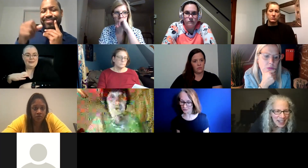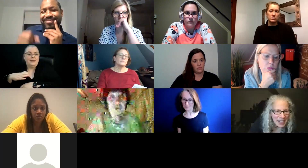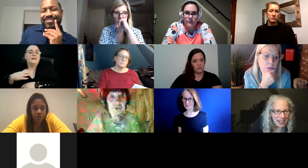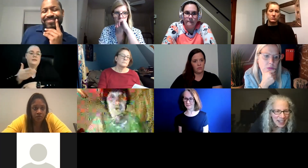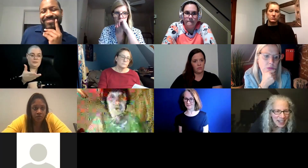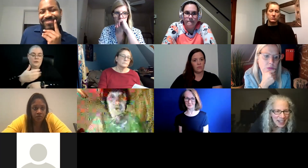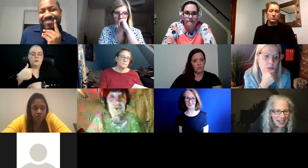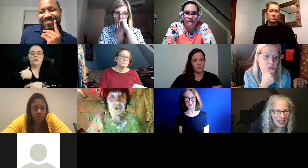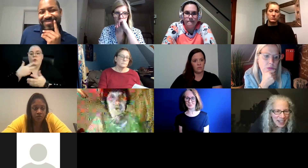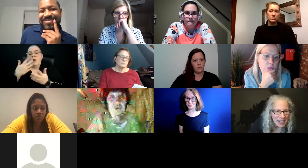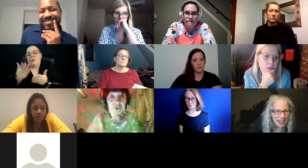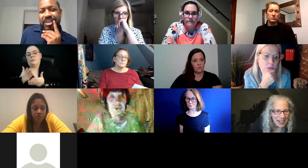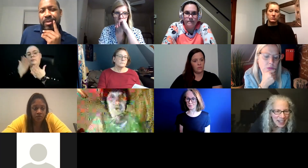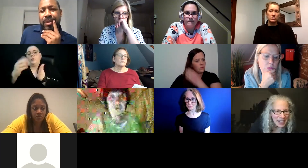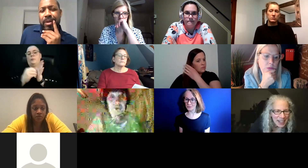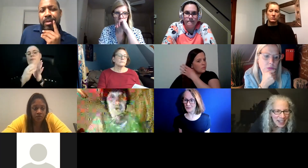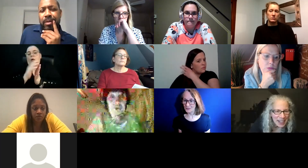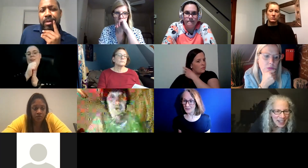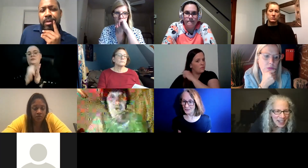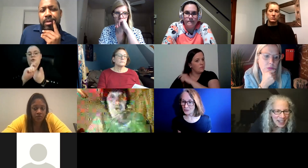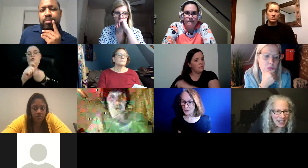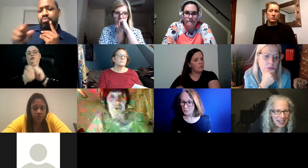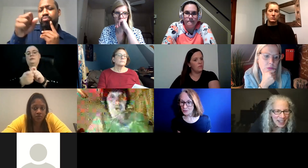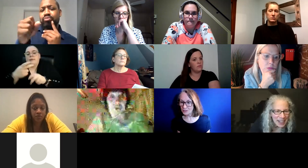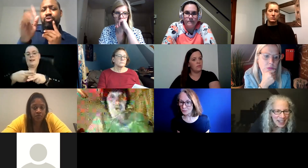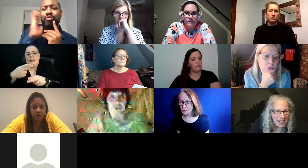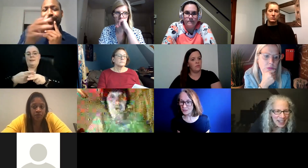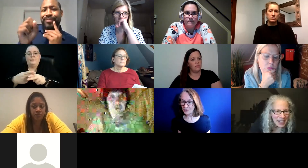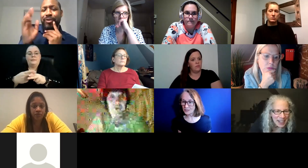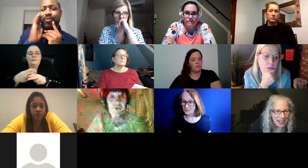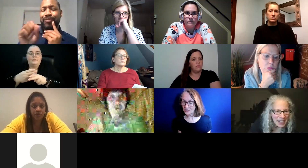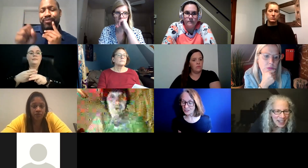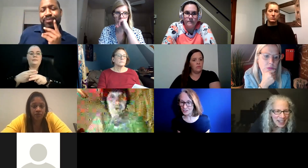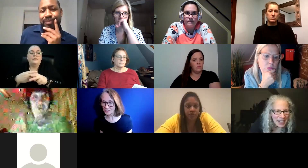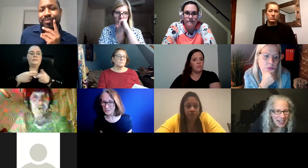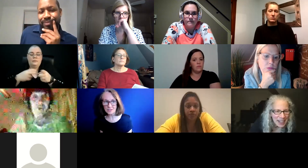Committee. So it's more descriptive. So I propose that we put that on the agenda to change the name